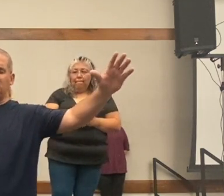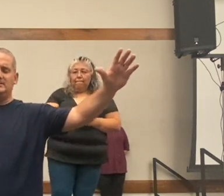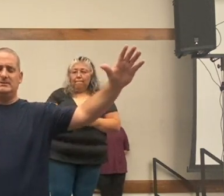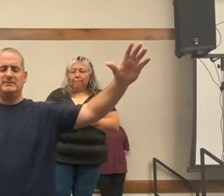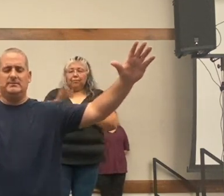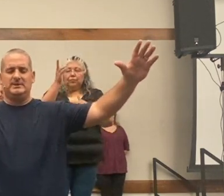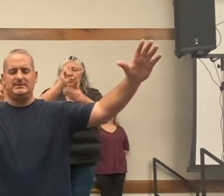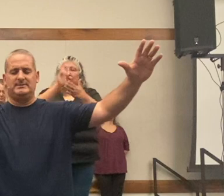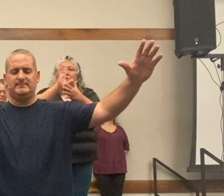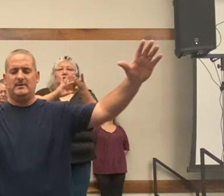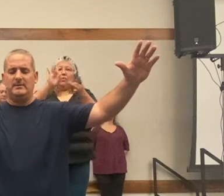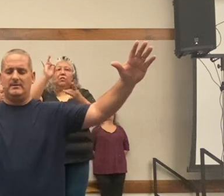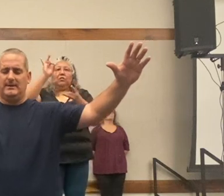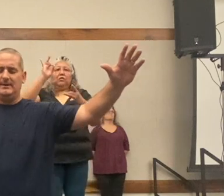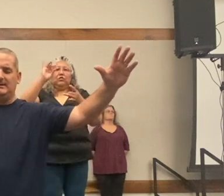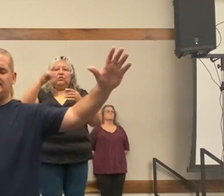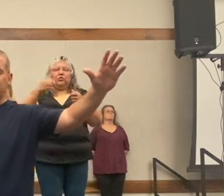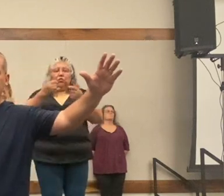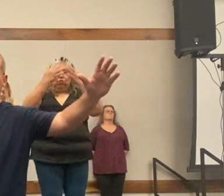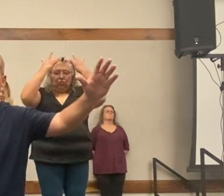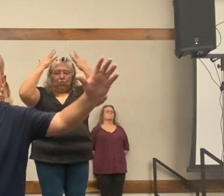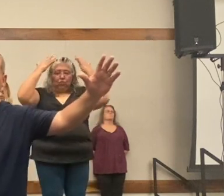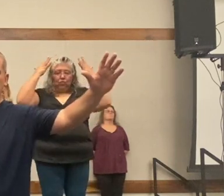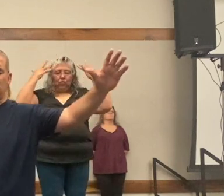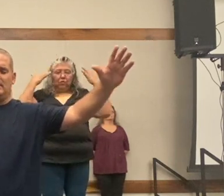Holy Spirit, just consume us right now.